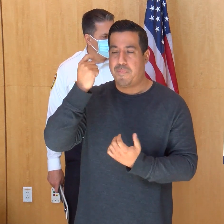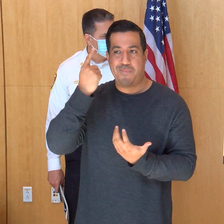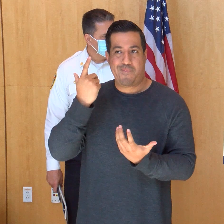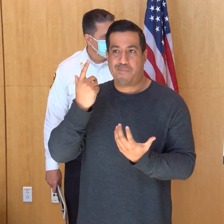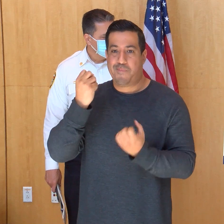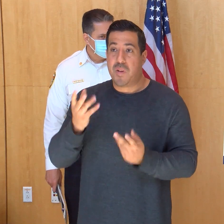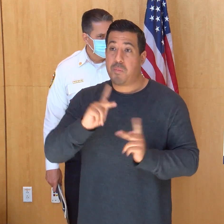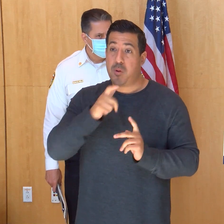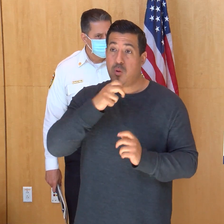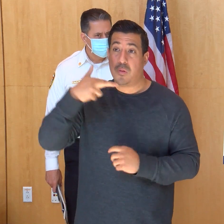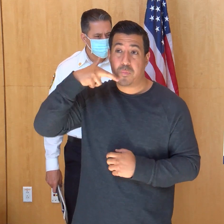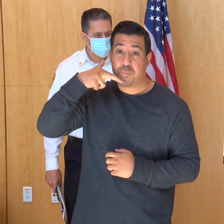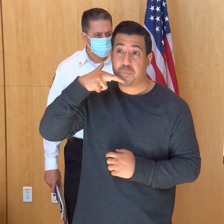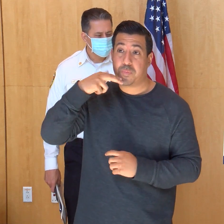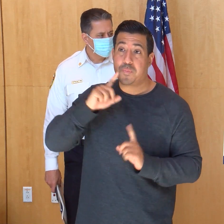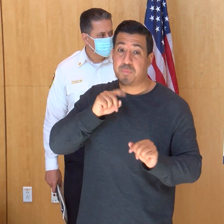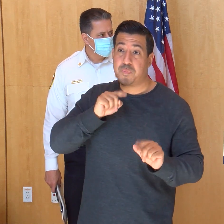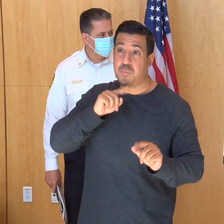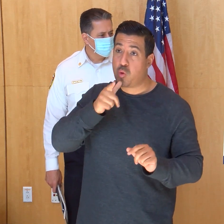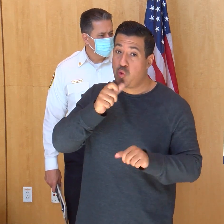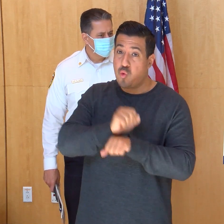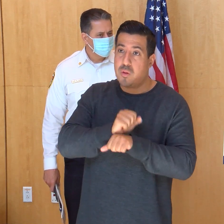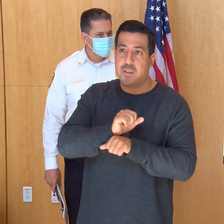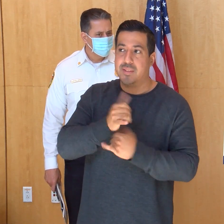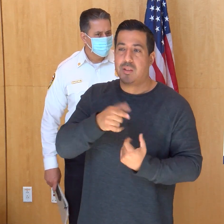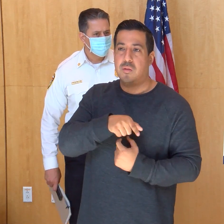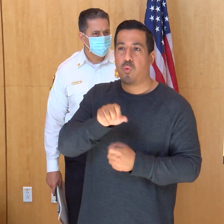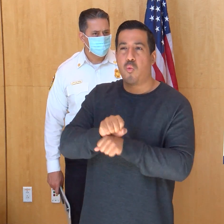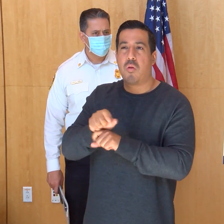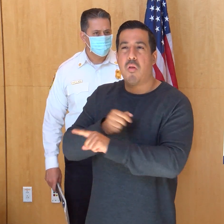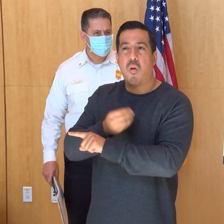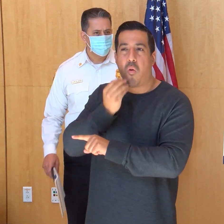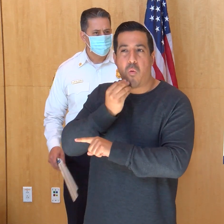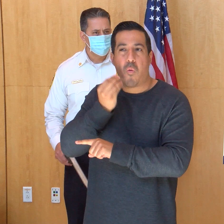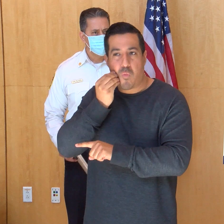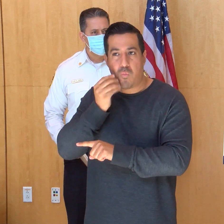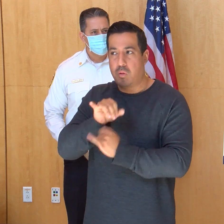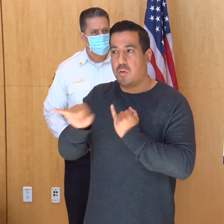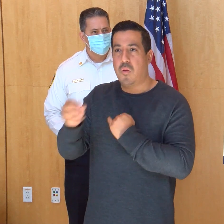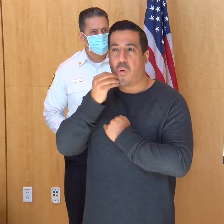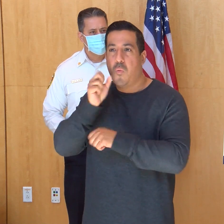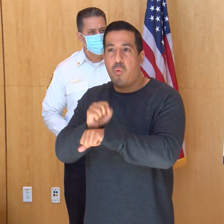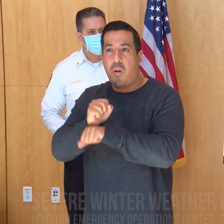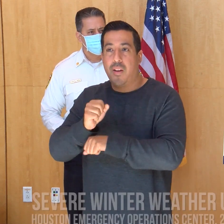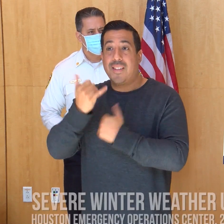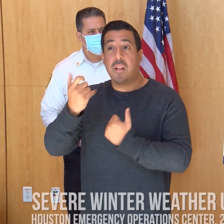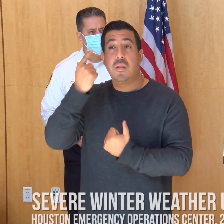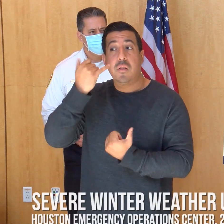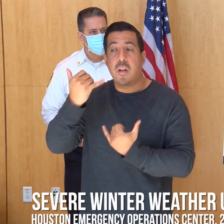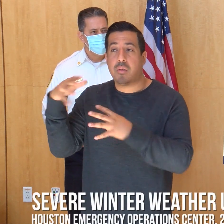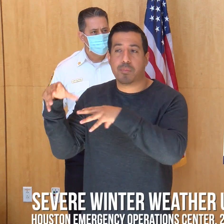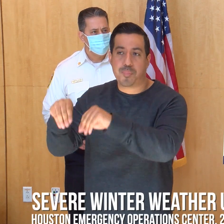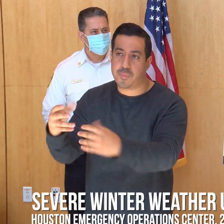many of our operators, 311 operators who have been working remotely, have been working remotely because the power is